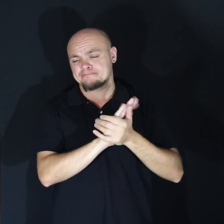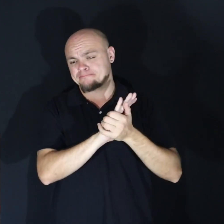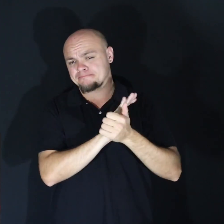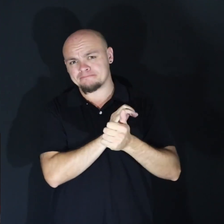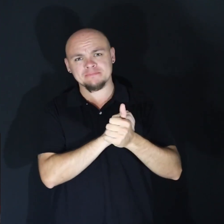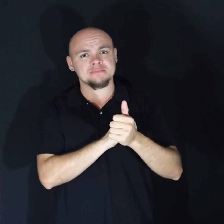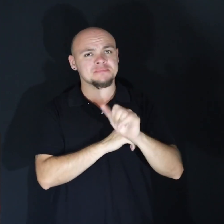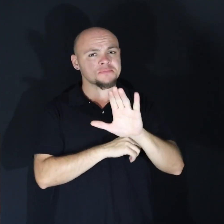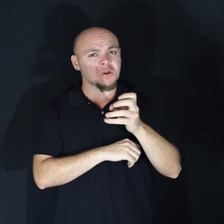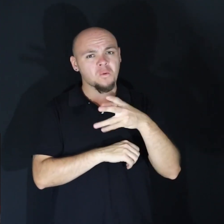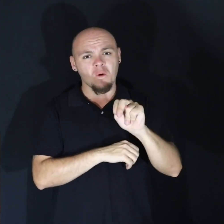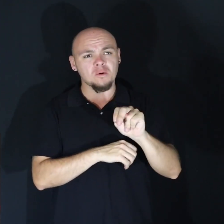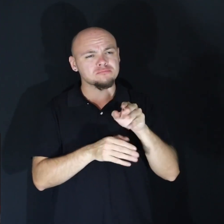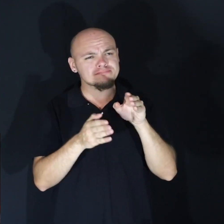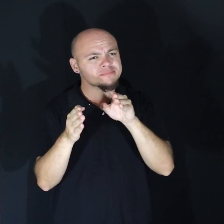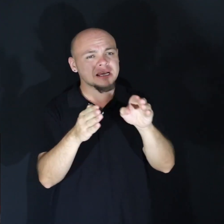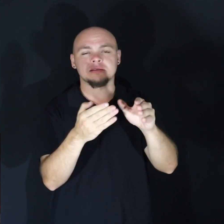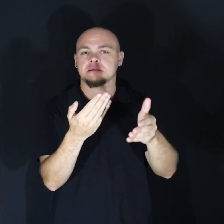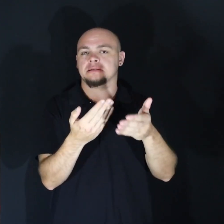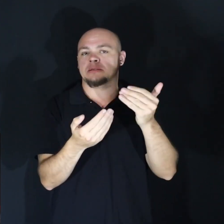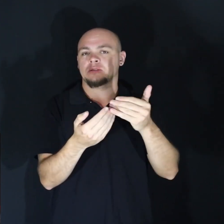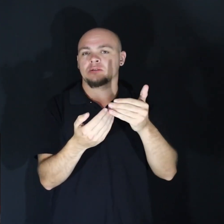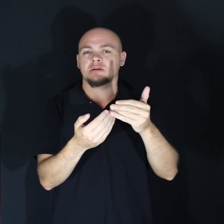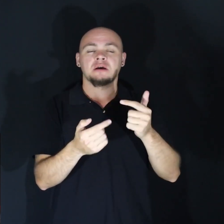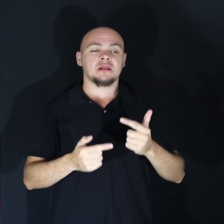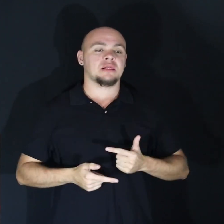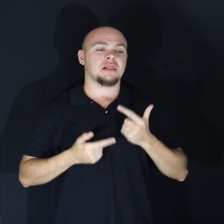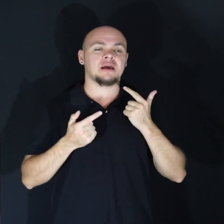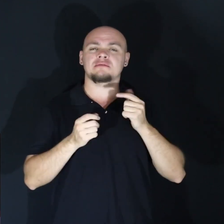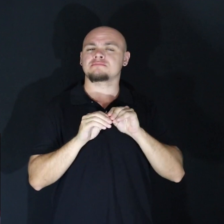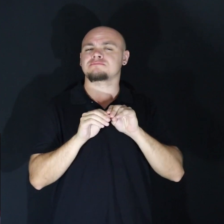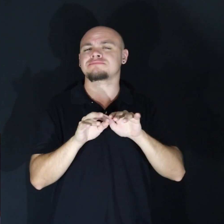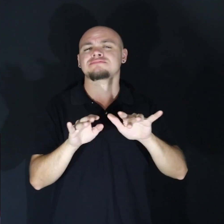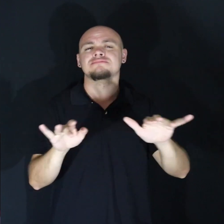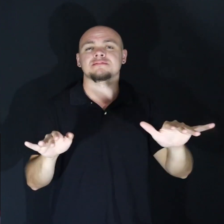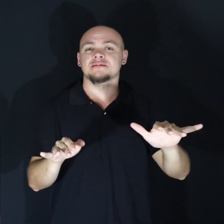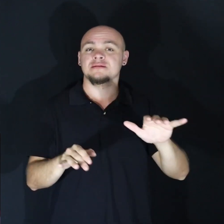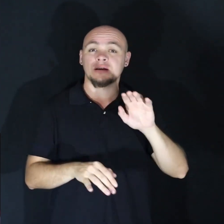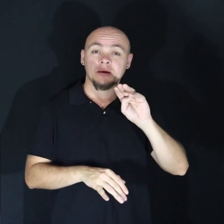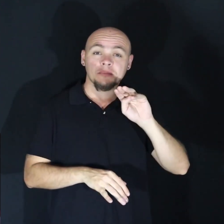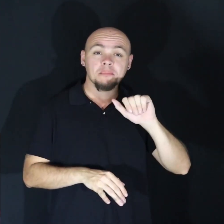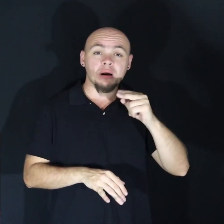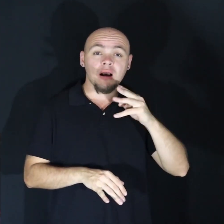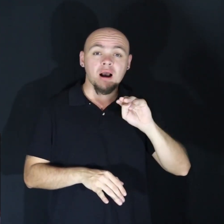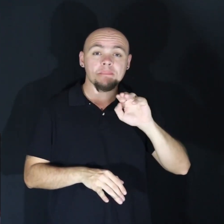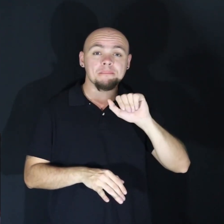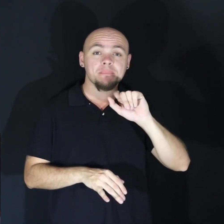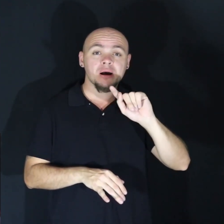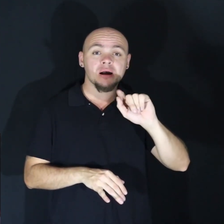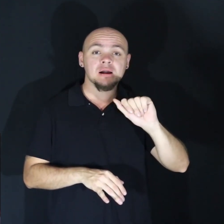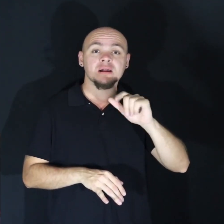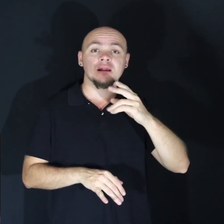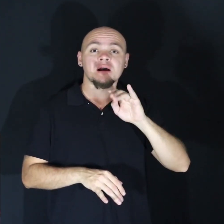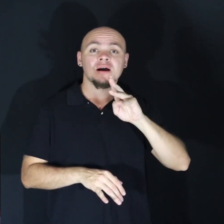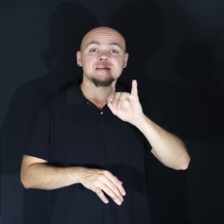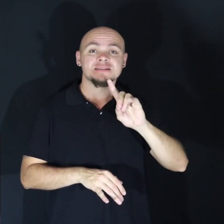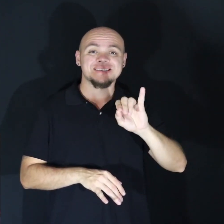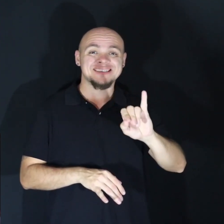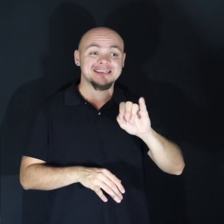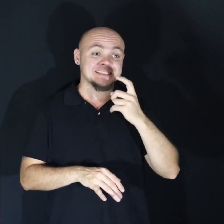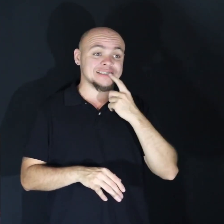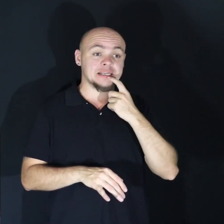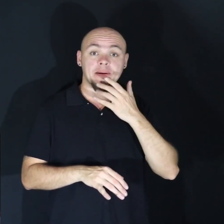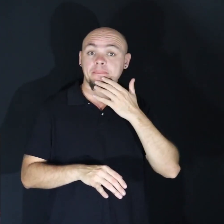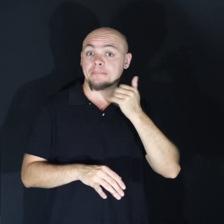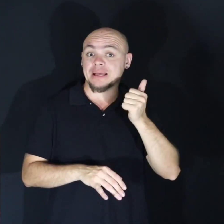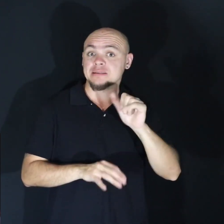own Cupid and spread joy to all living things. As Mahatma Gandhi once said, the best way to